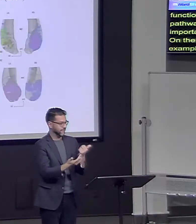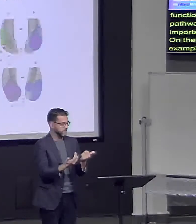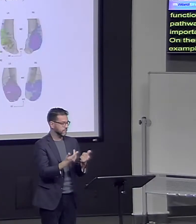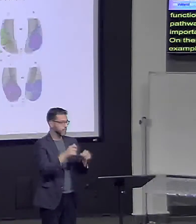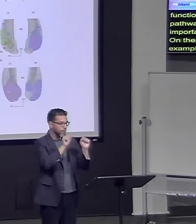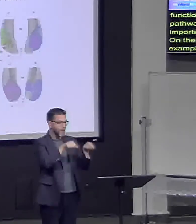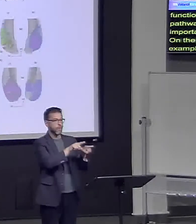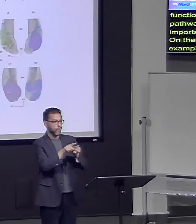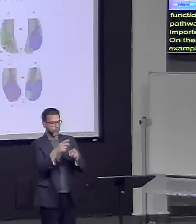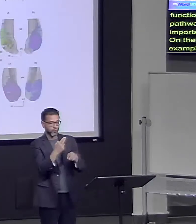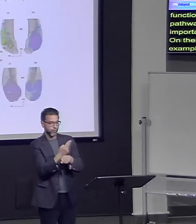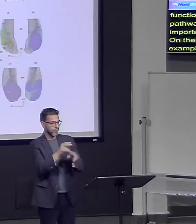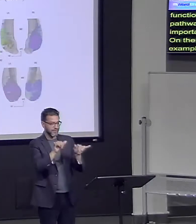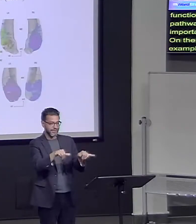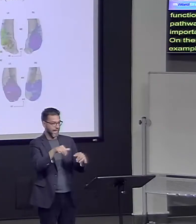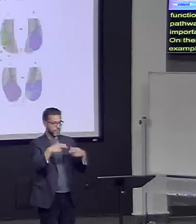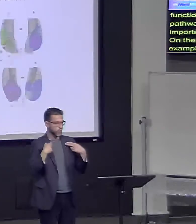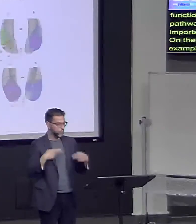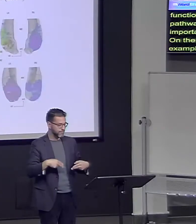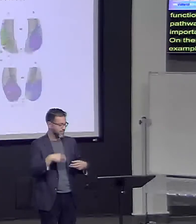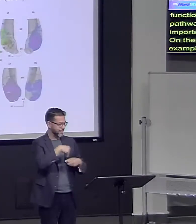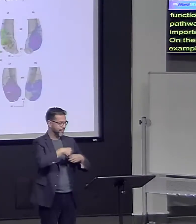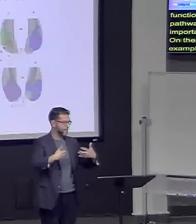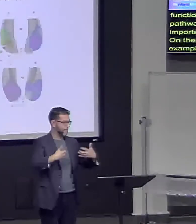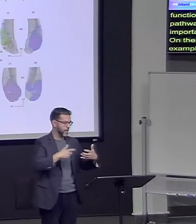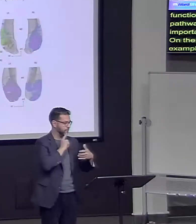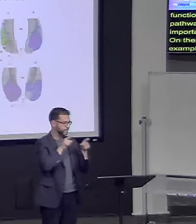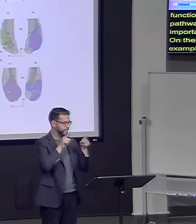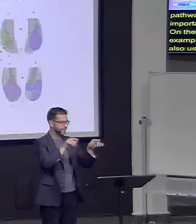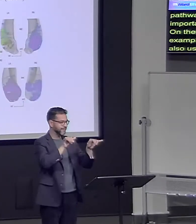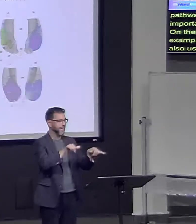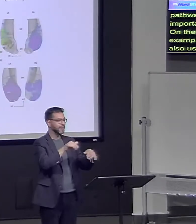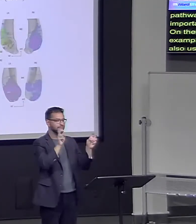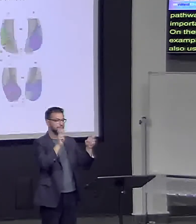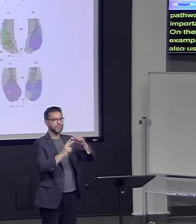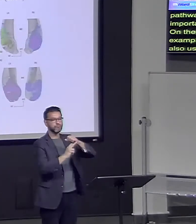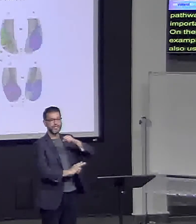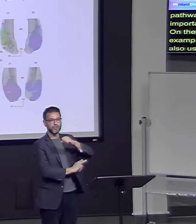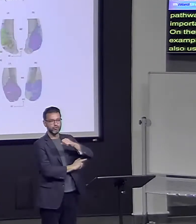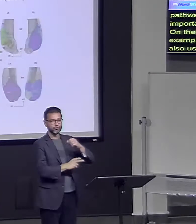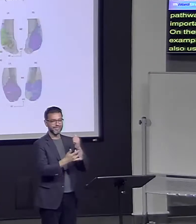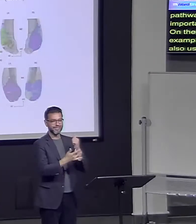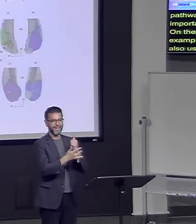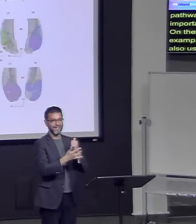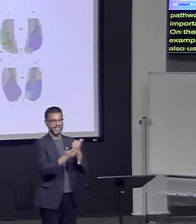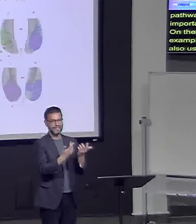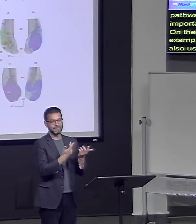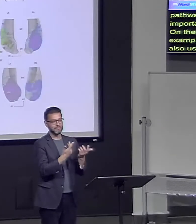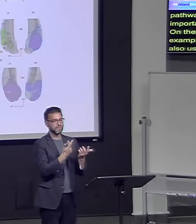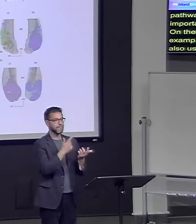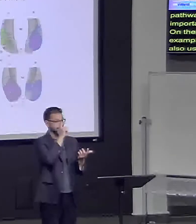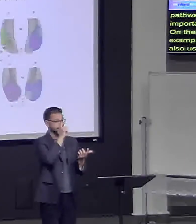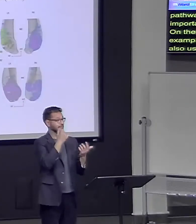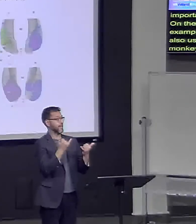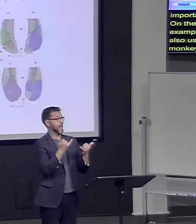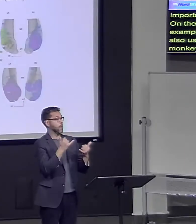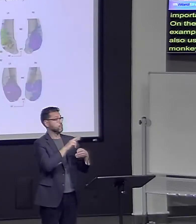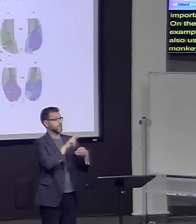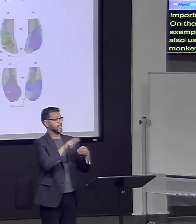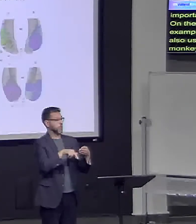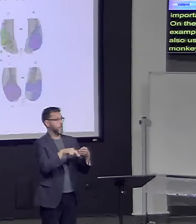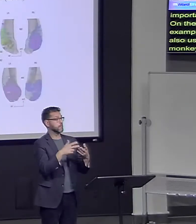also use in humans, in the monkey. And this is kind of a bridge technique, as it has now turned out, that gives